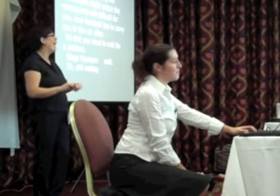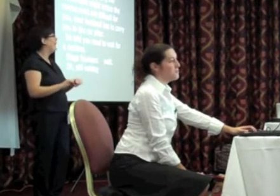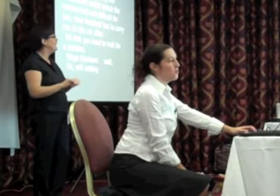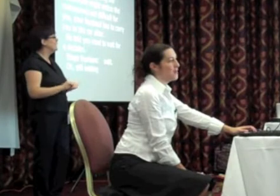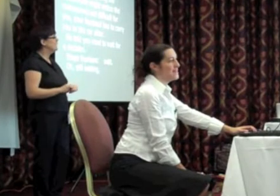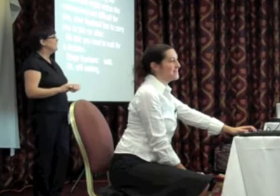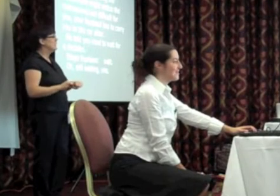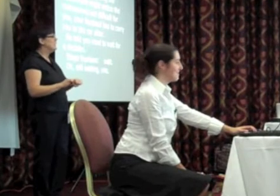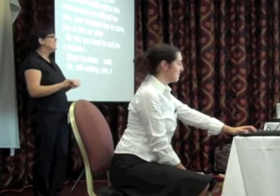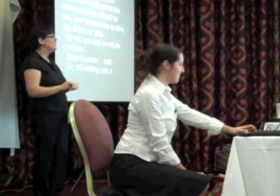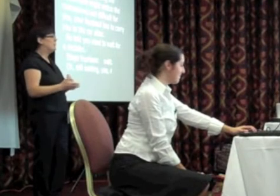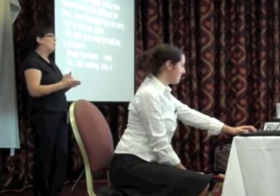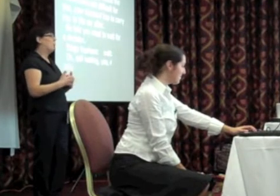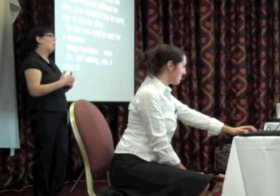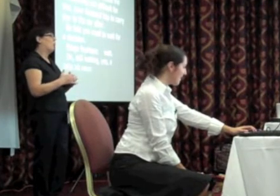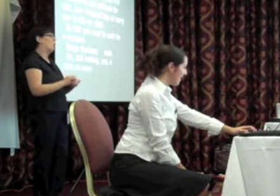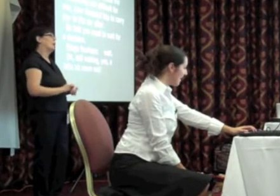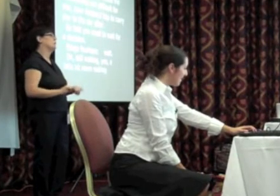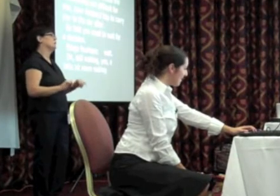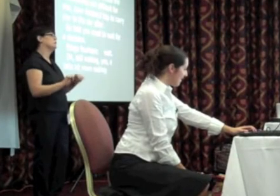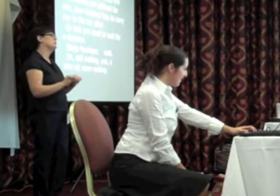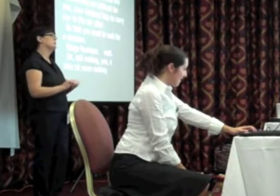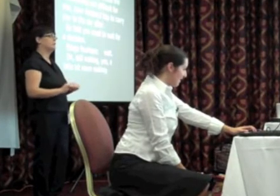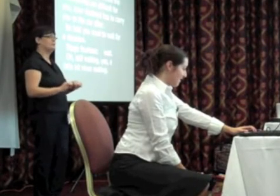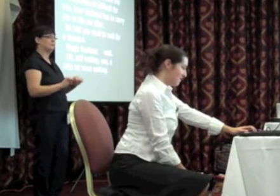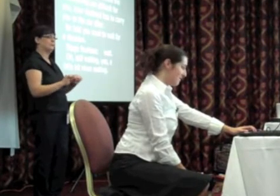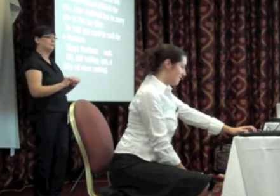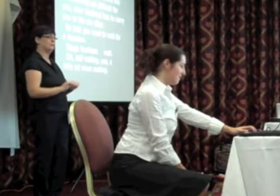Yeah, a little bit more waiting.